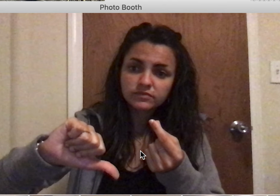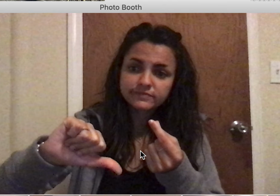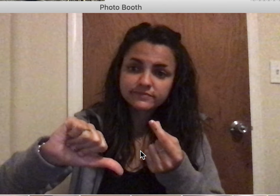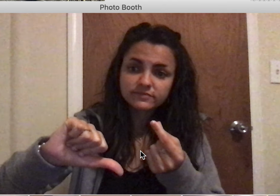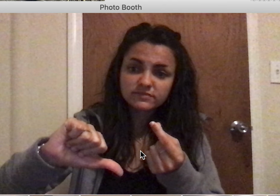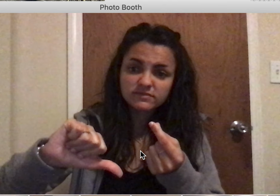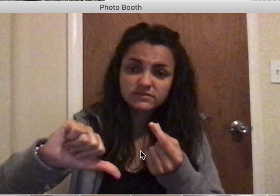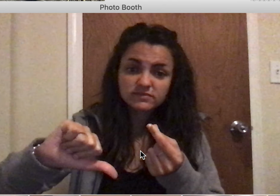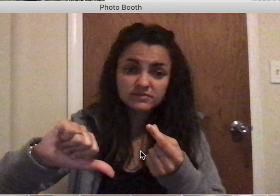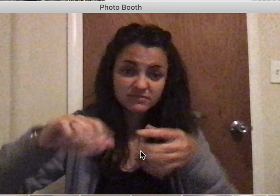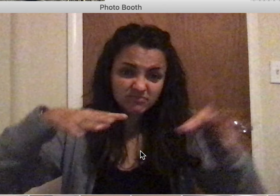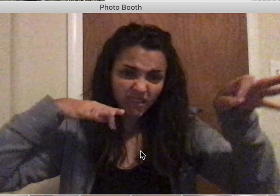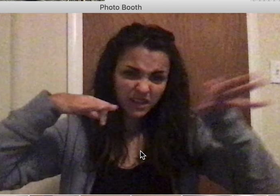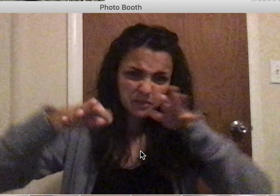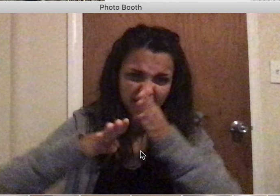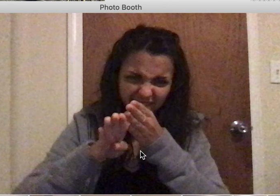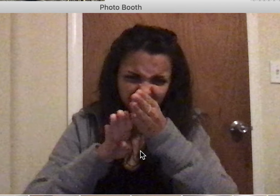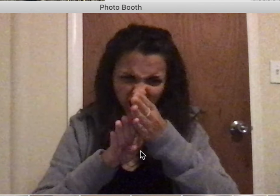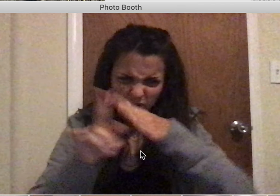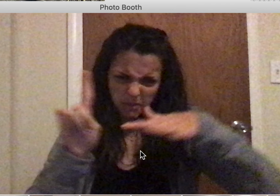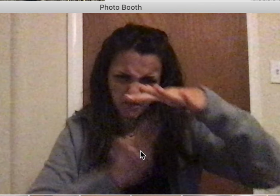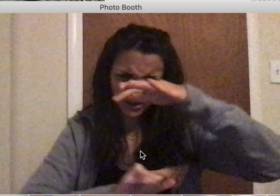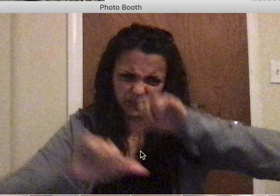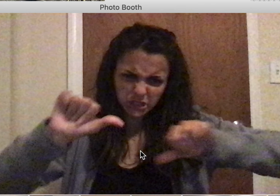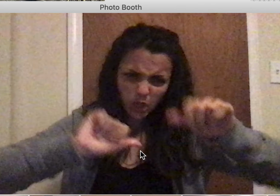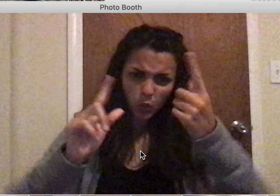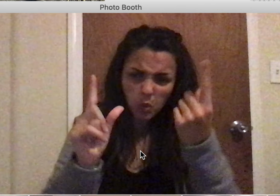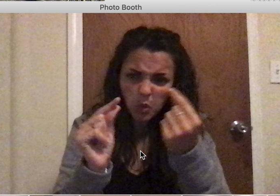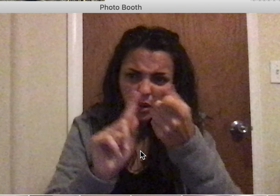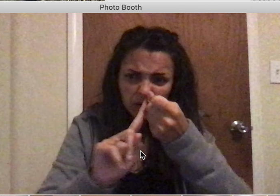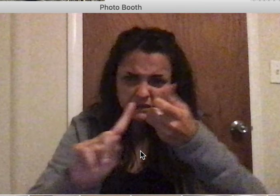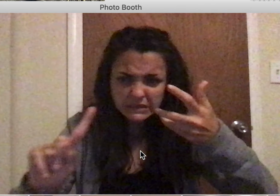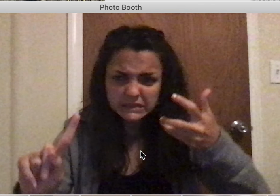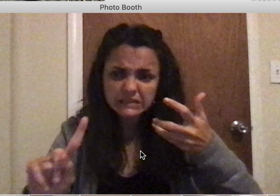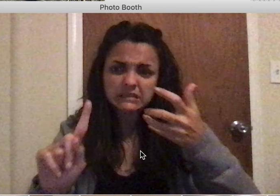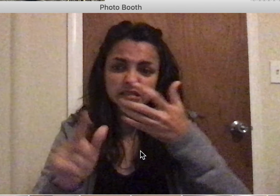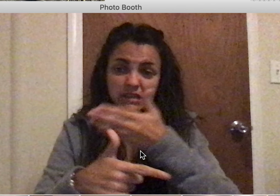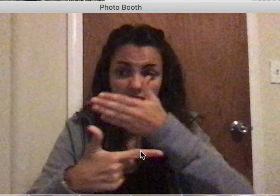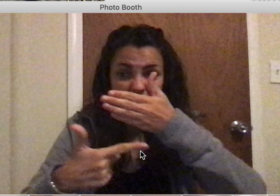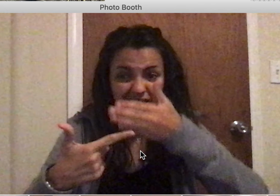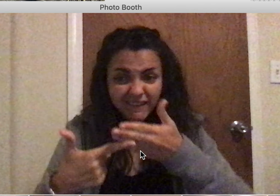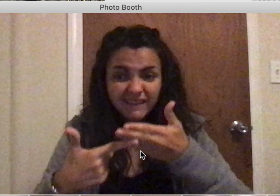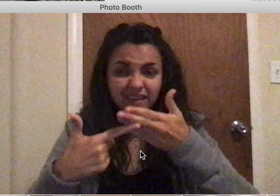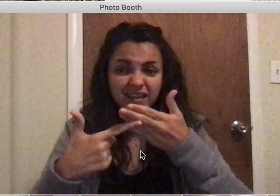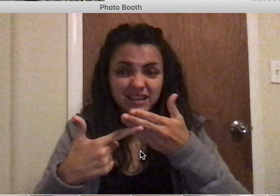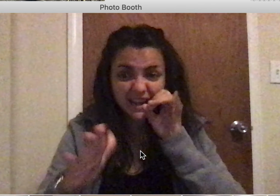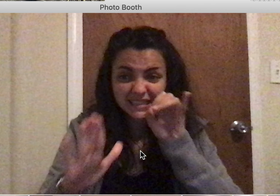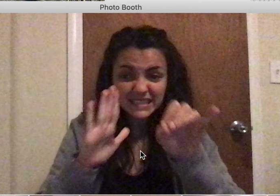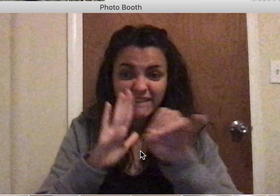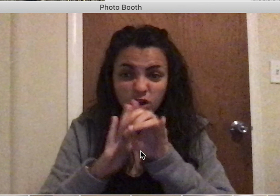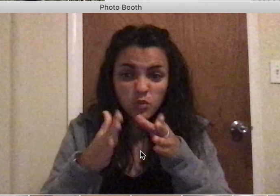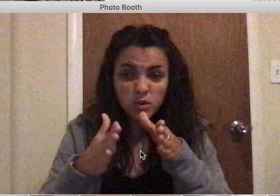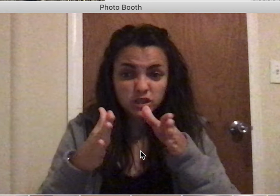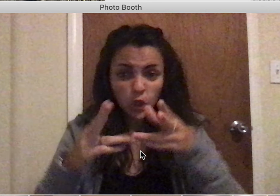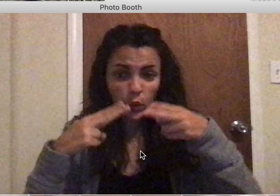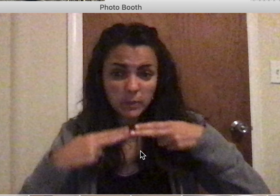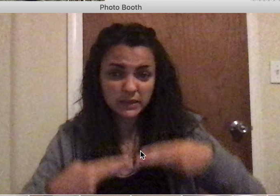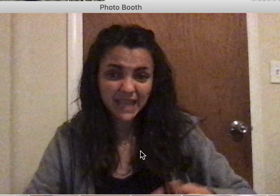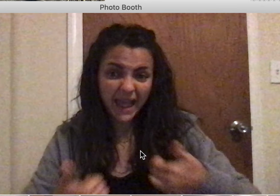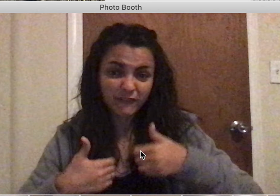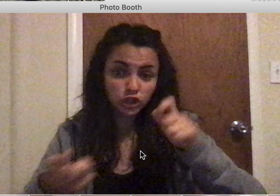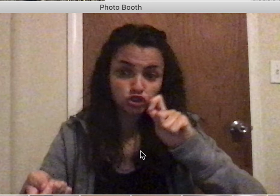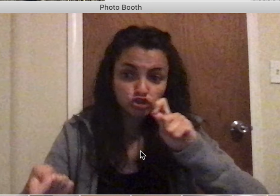environmental science? Identify ways in which humans have altered and continue to alter our environment, and describe how